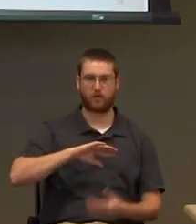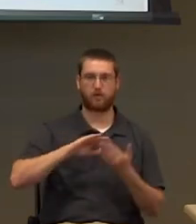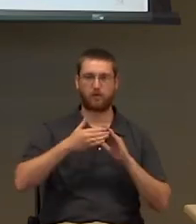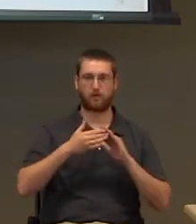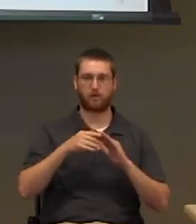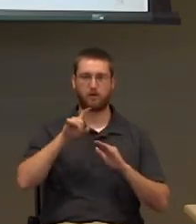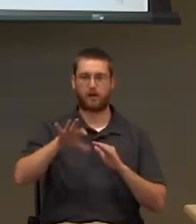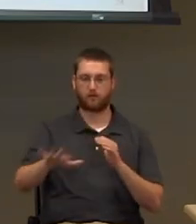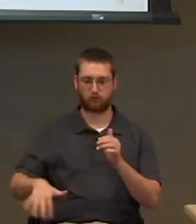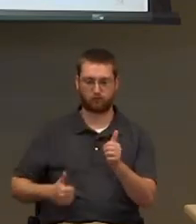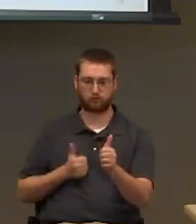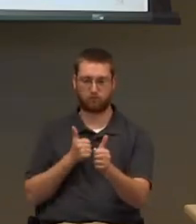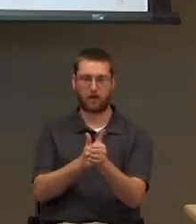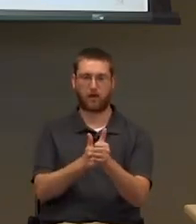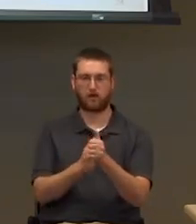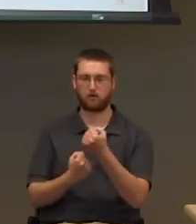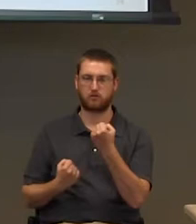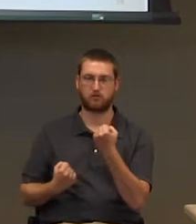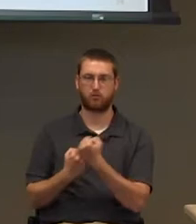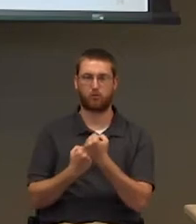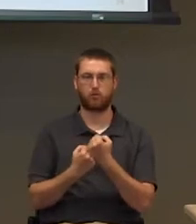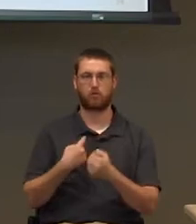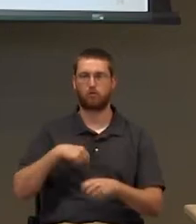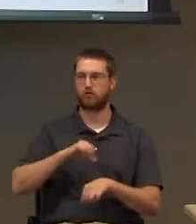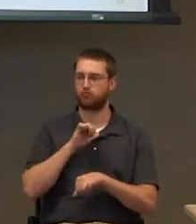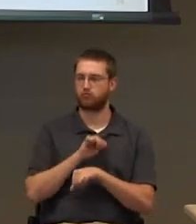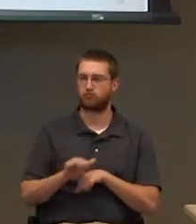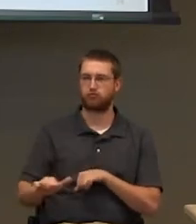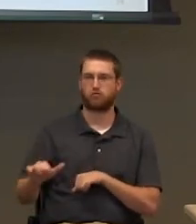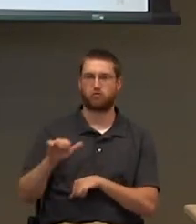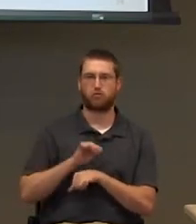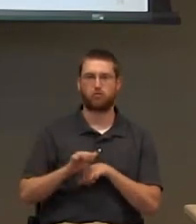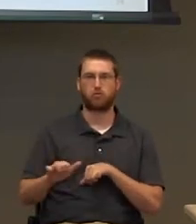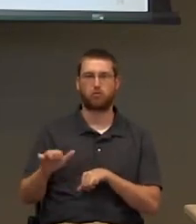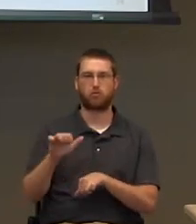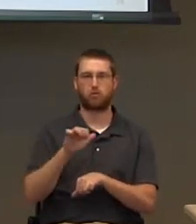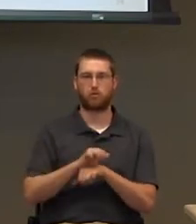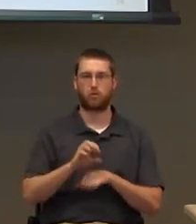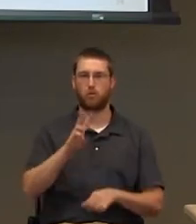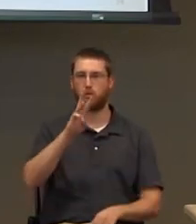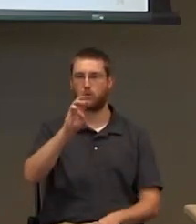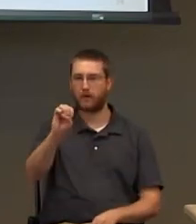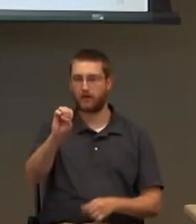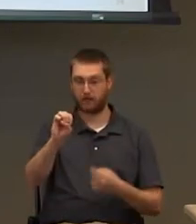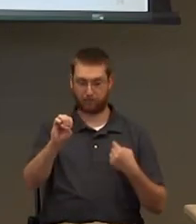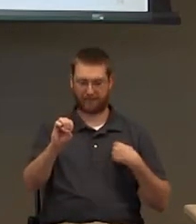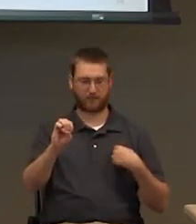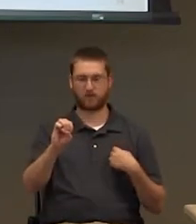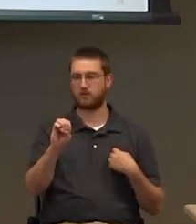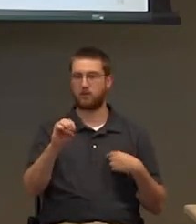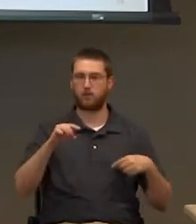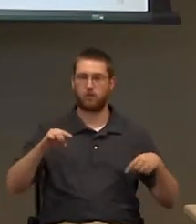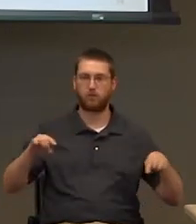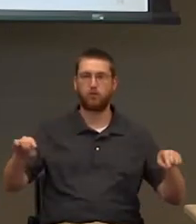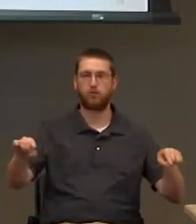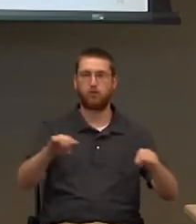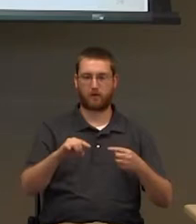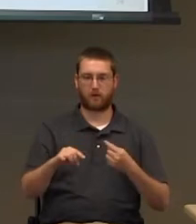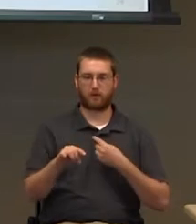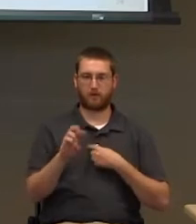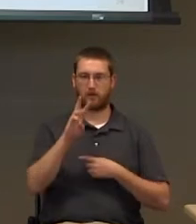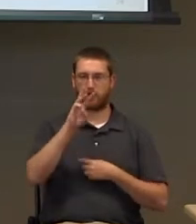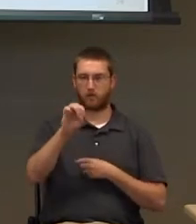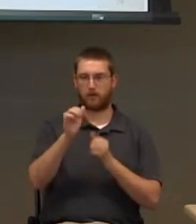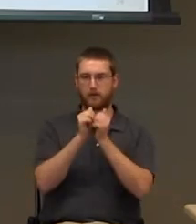it. We have worked very hard, and I want to emphasize the word we, it's not me. We have worked very